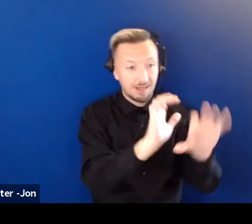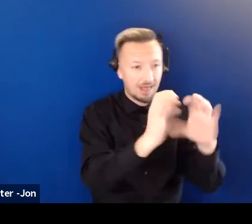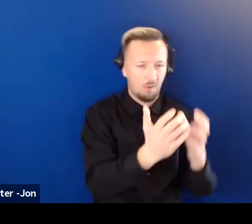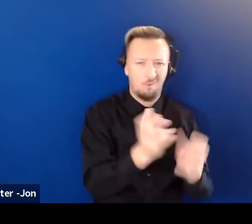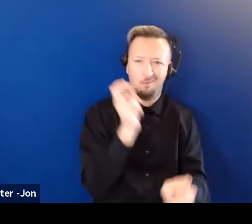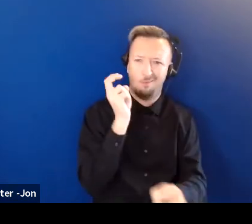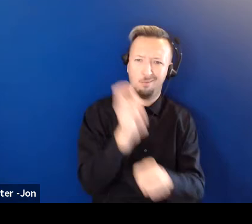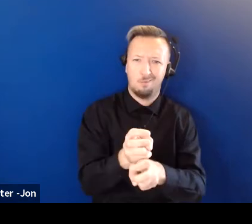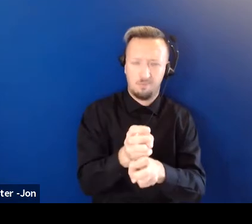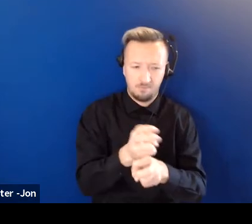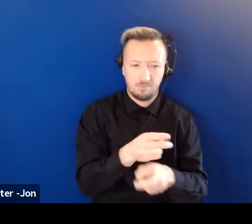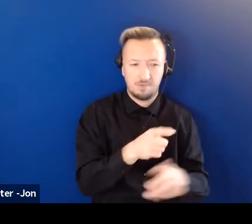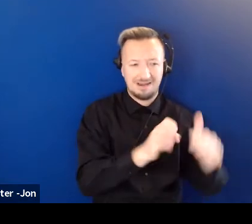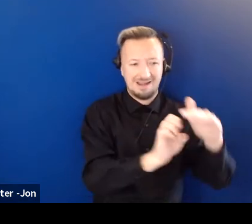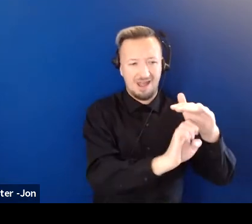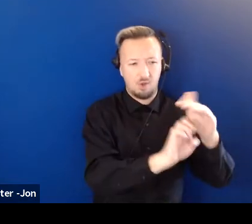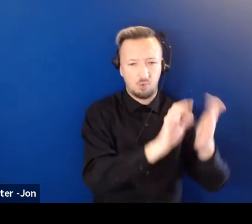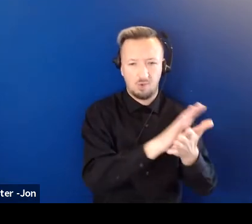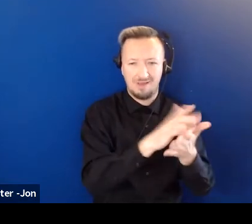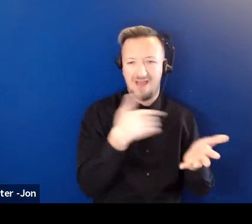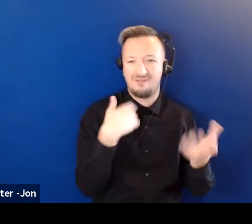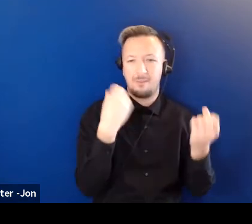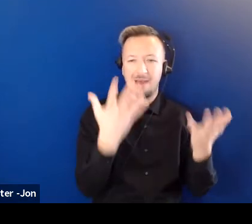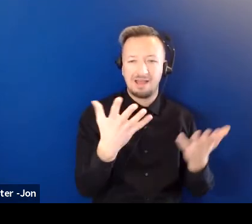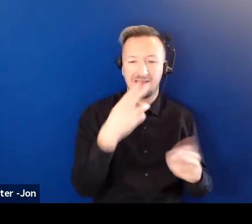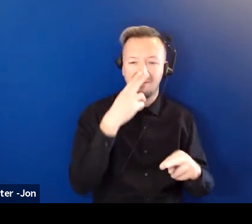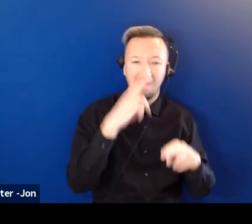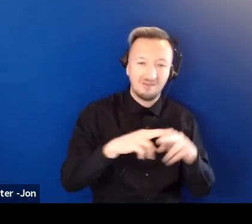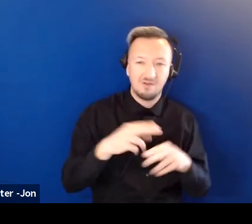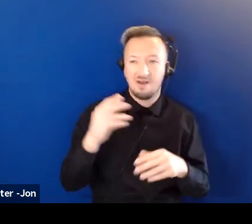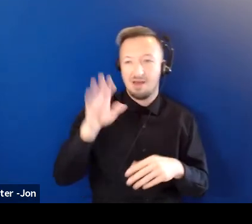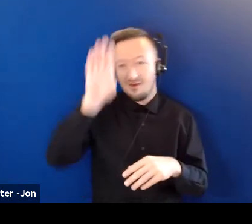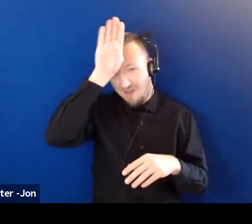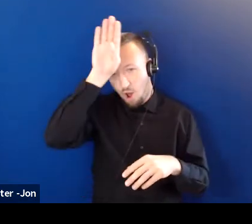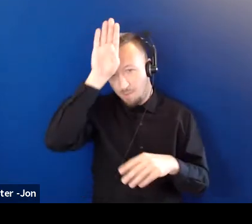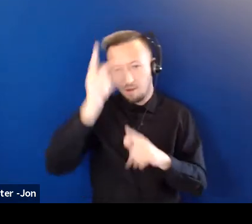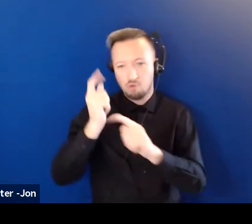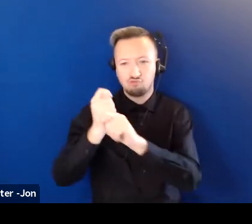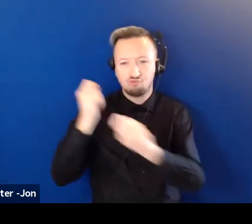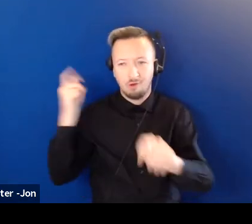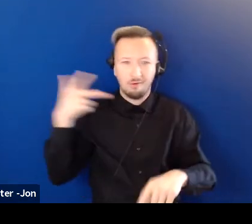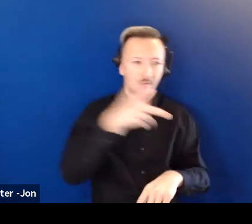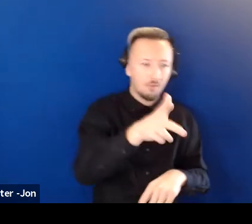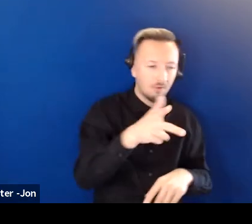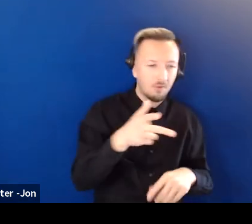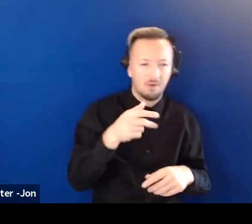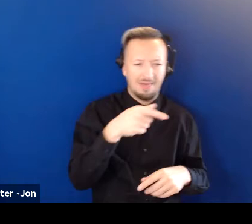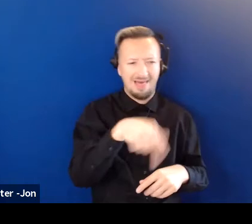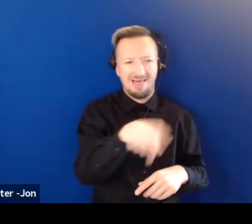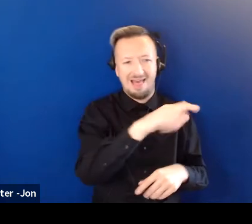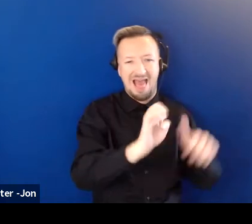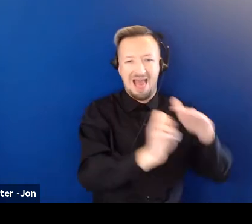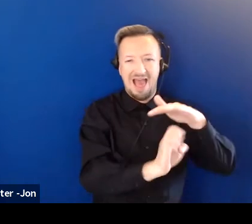fun things that come to elementary schools. Like, I feel like firemen bring their big trucks, and there's just a lot of exciting things